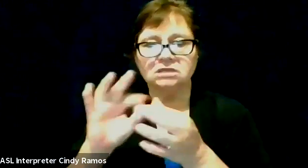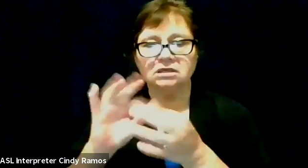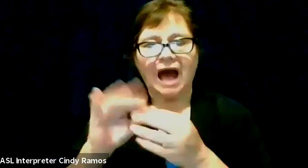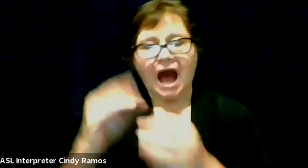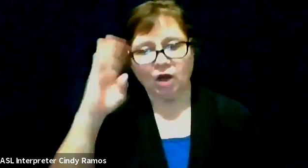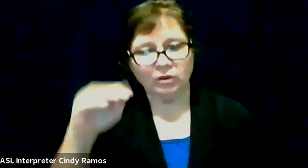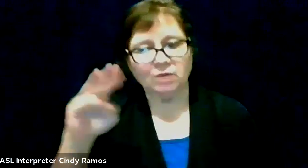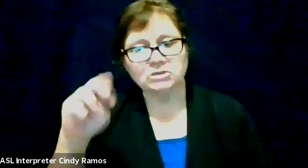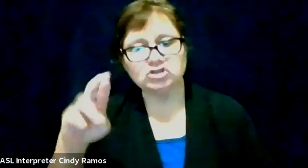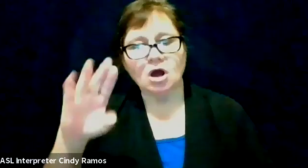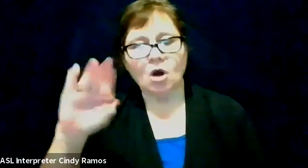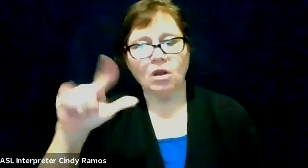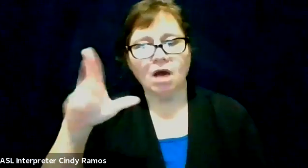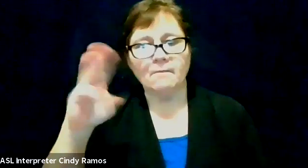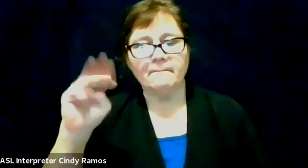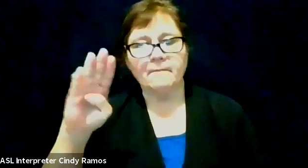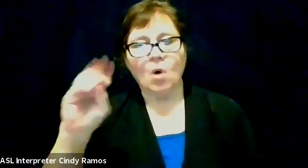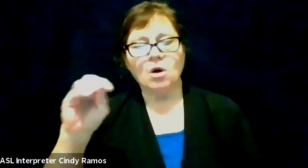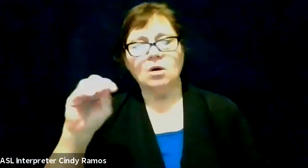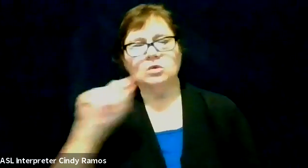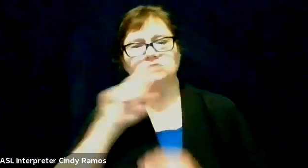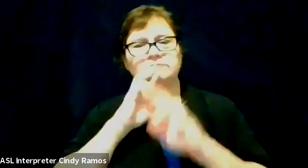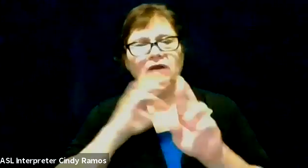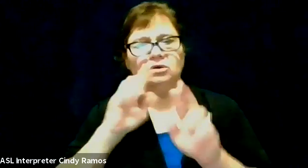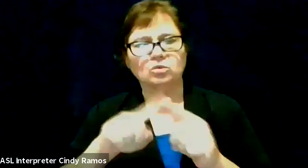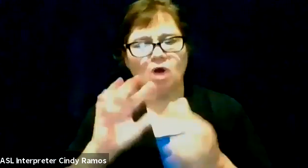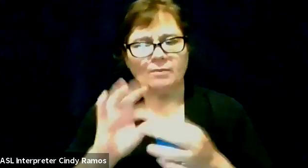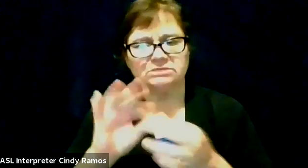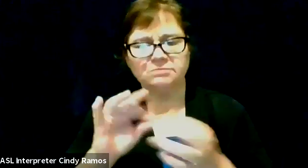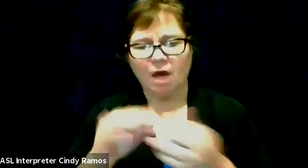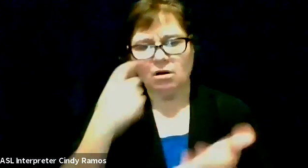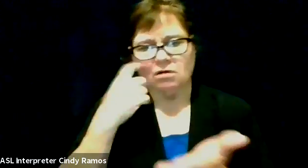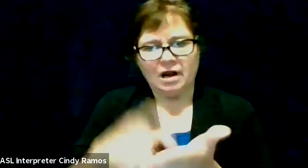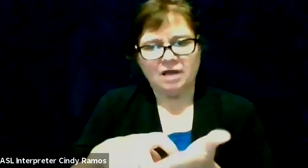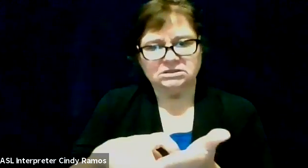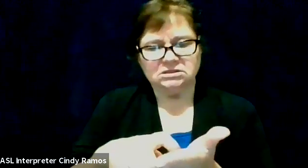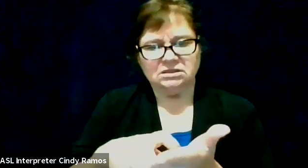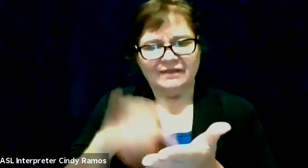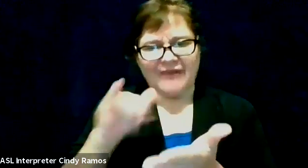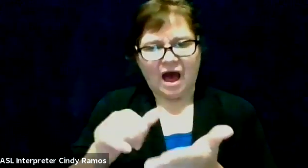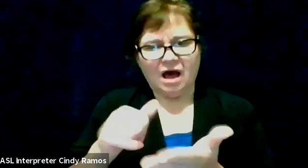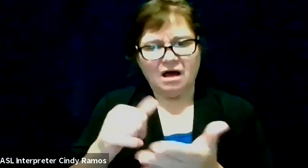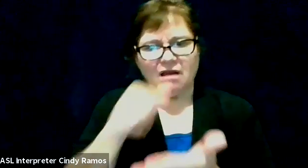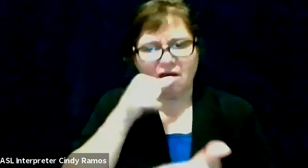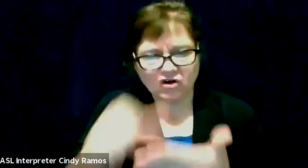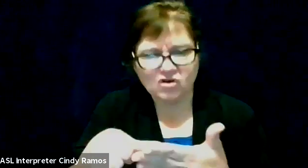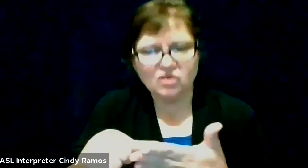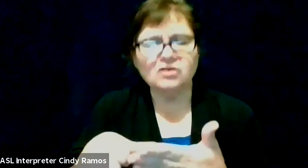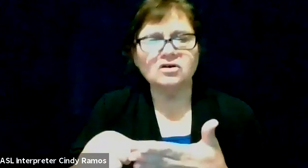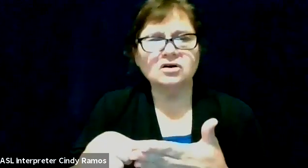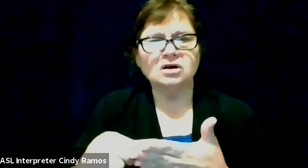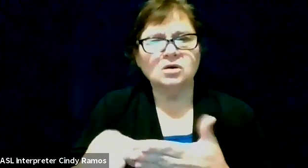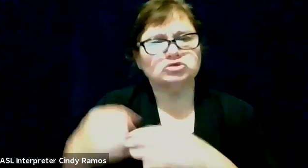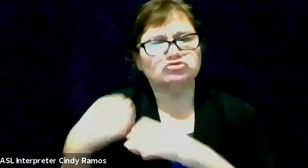was responding to some of their comments, but I just wanted to acknowledge that because it was a very strong letter